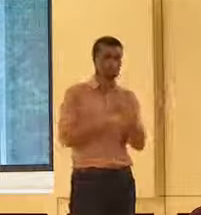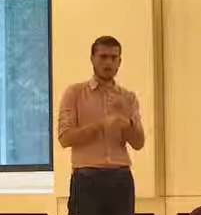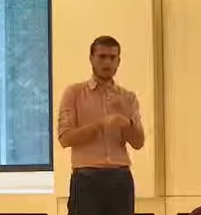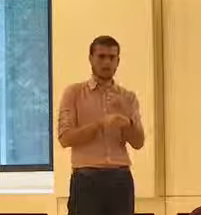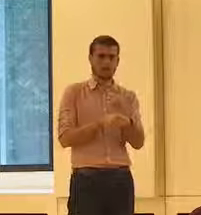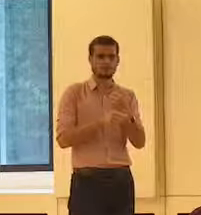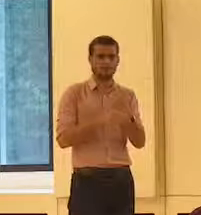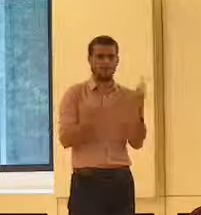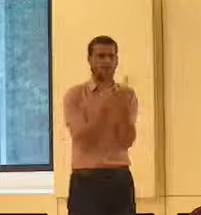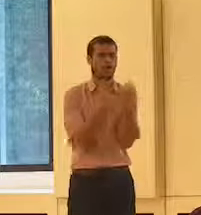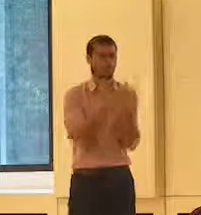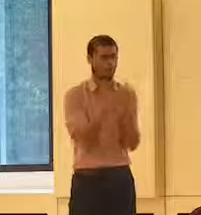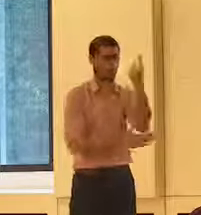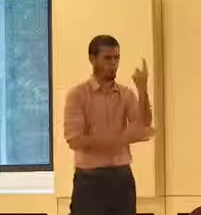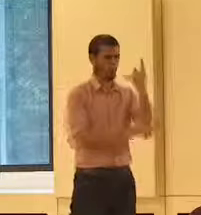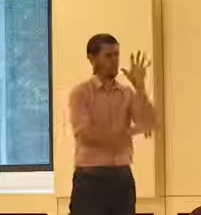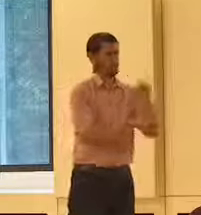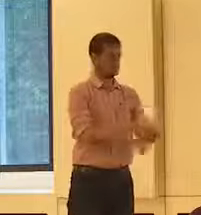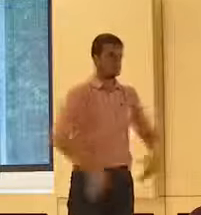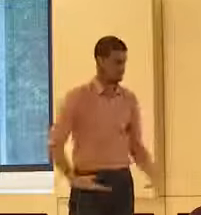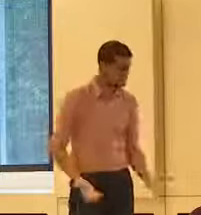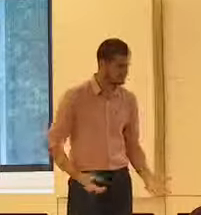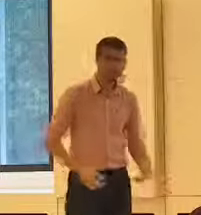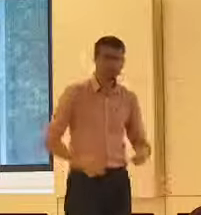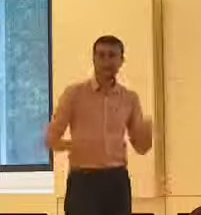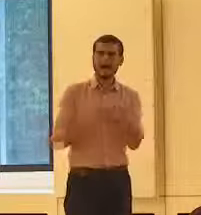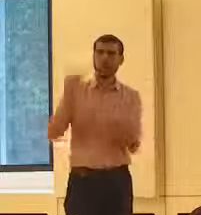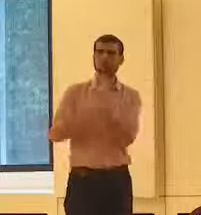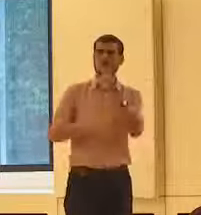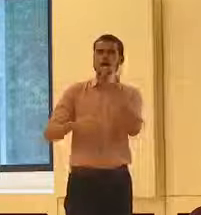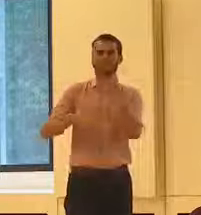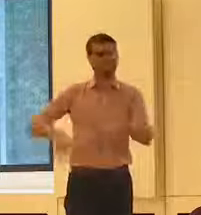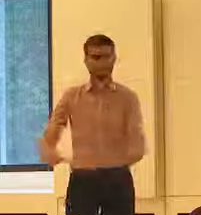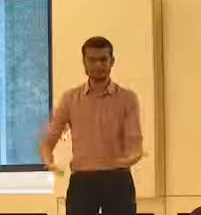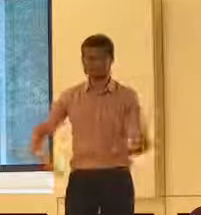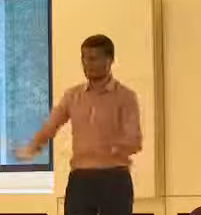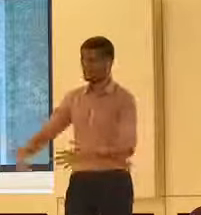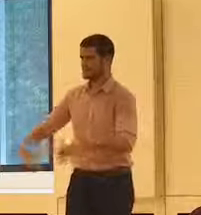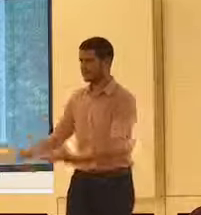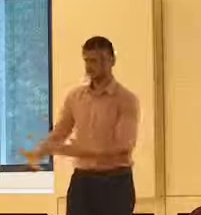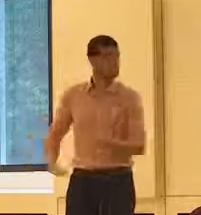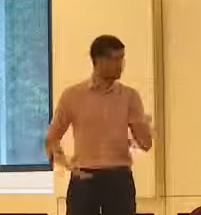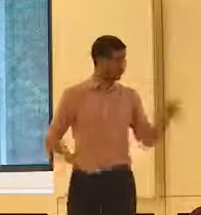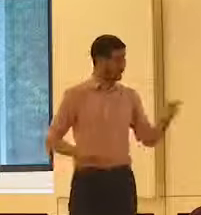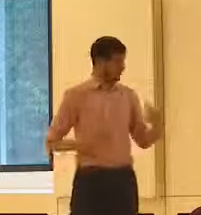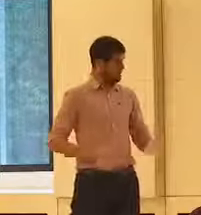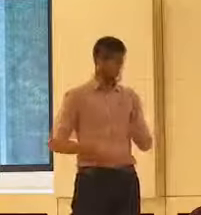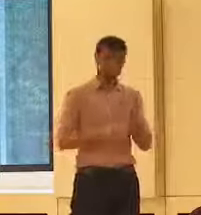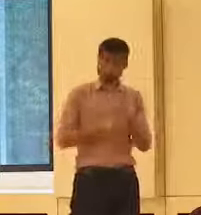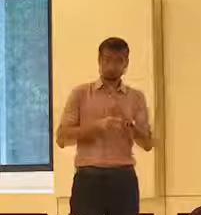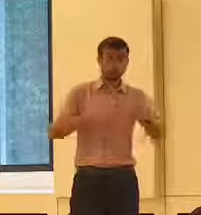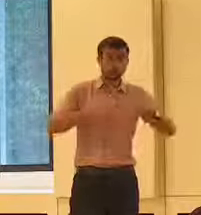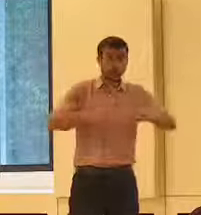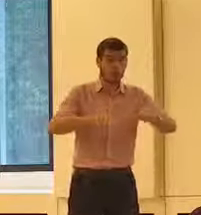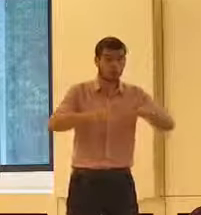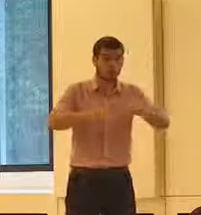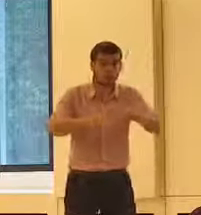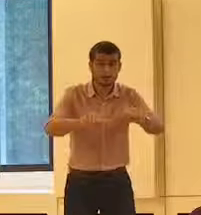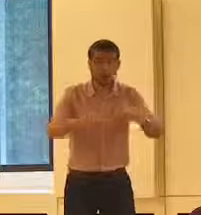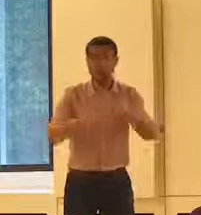it was interesting because you talked about issues that weren't identified or misdiagnosed. Or are